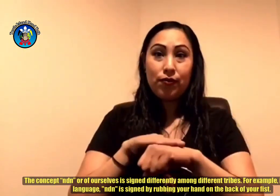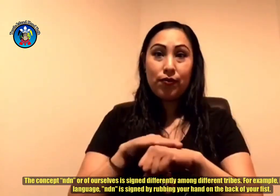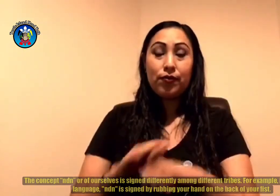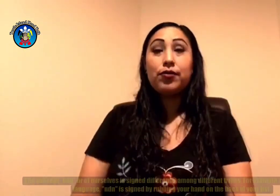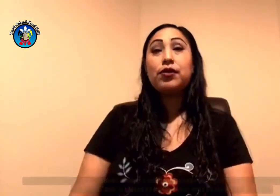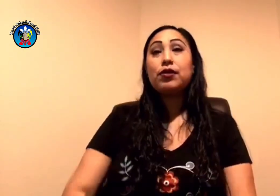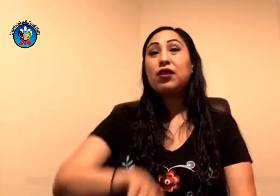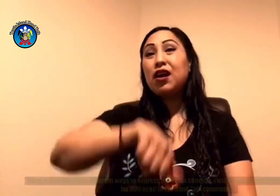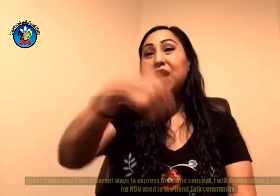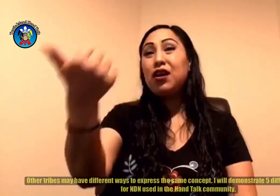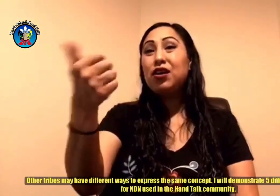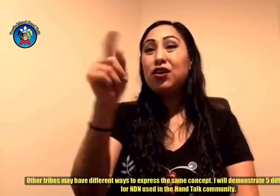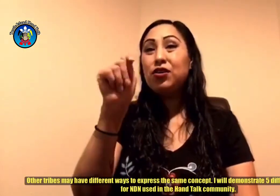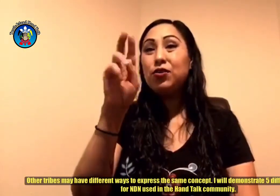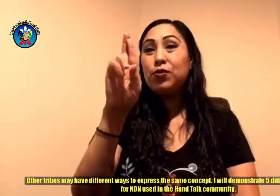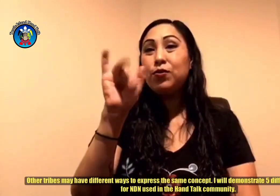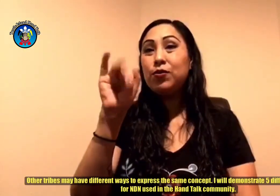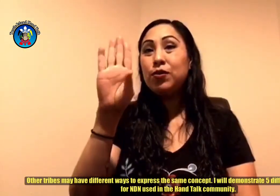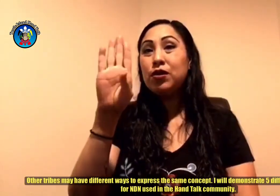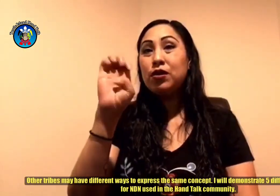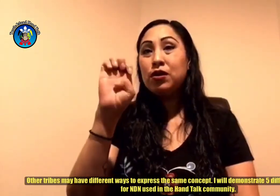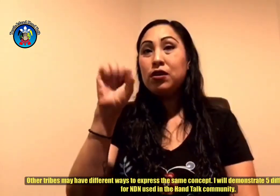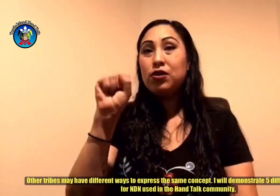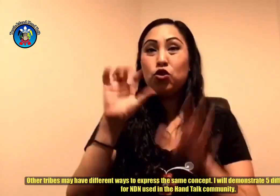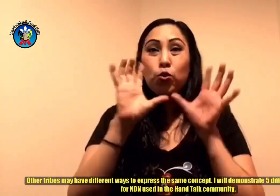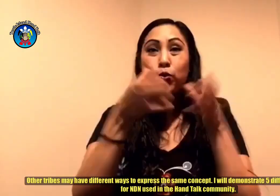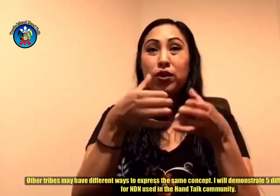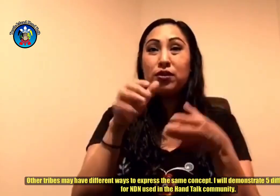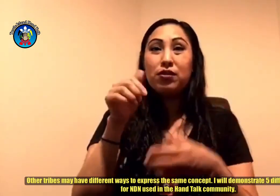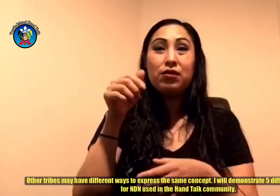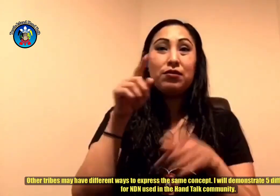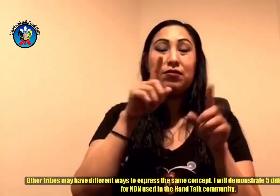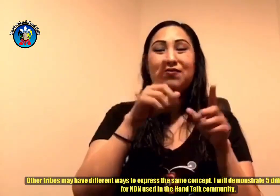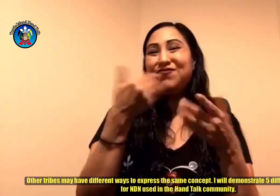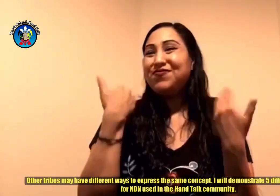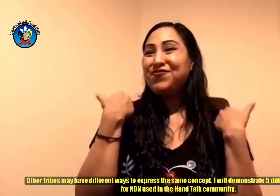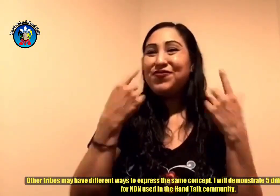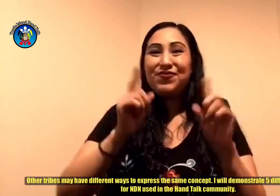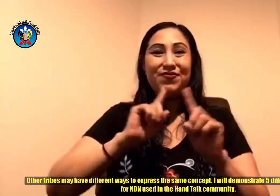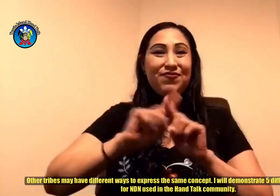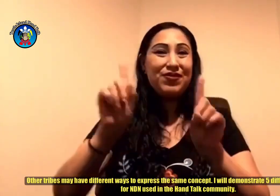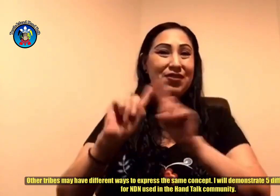fist. Other tribes may have different ways to express the same concept. I will